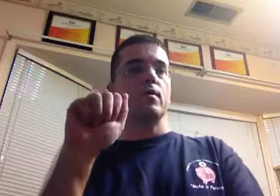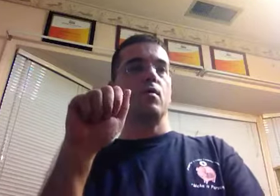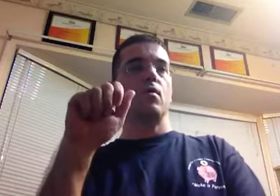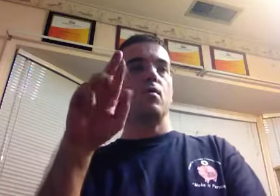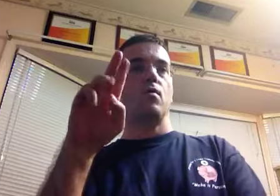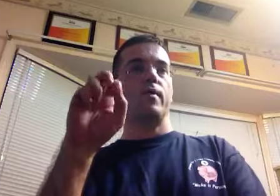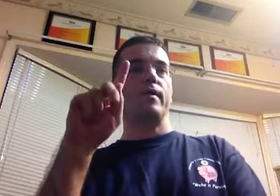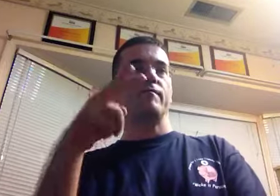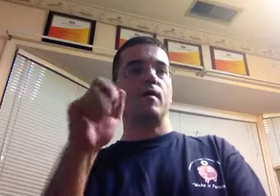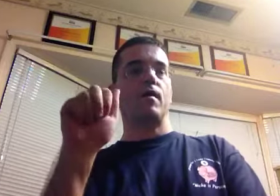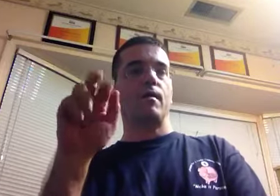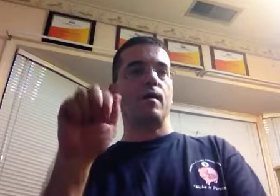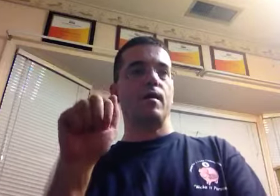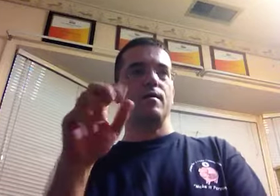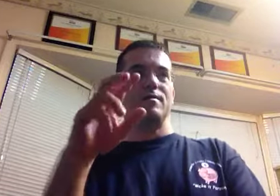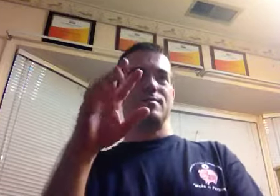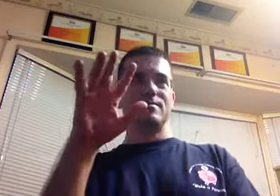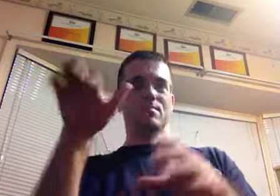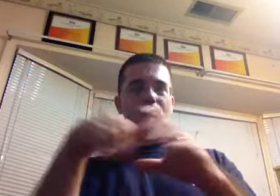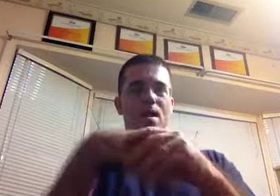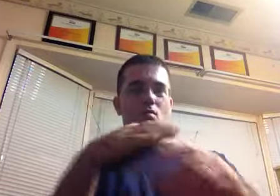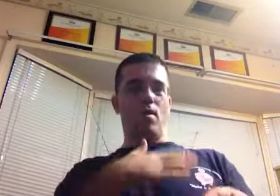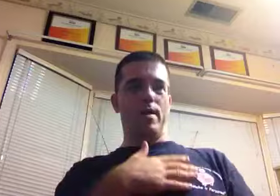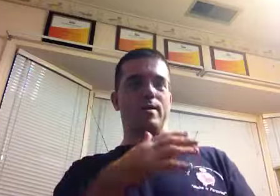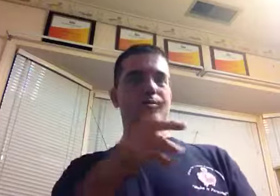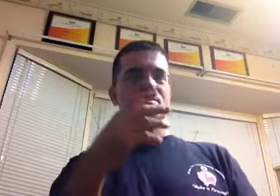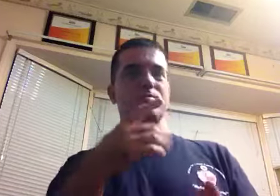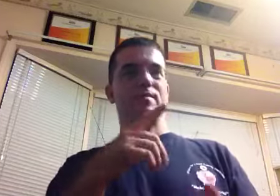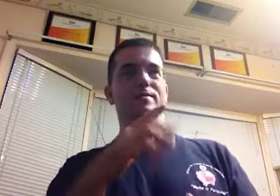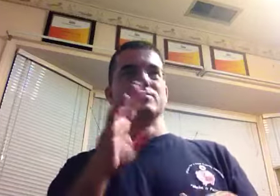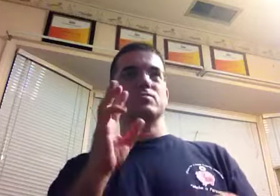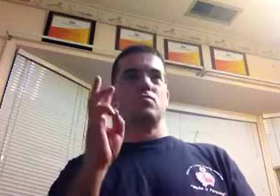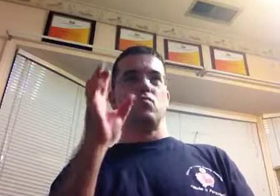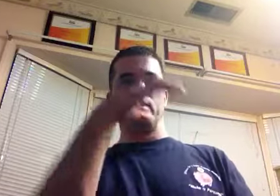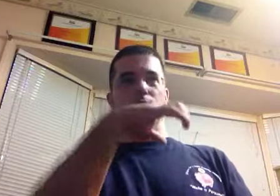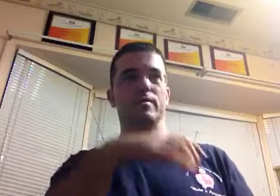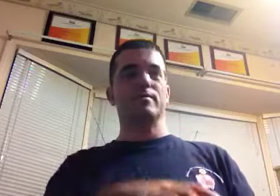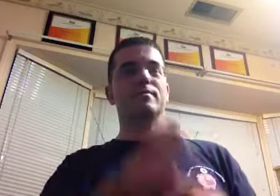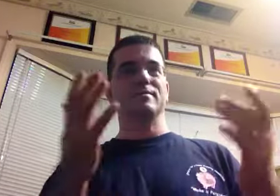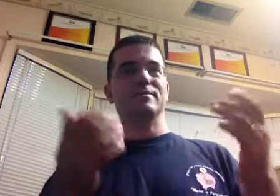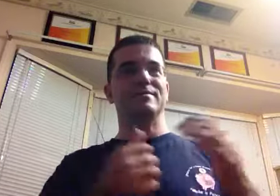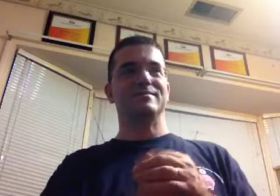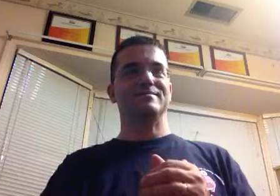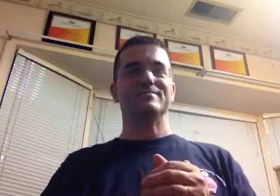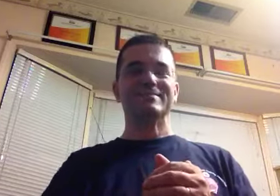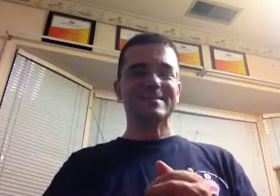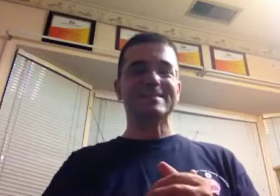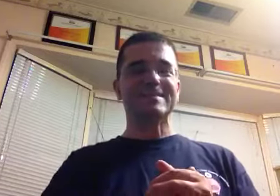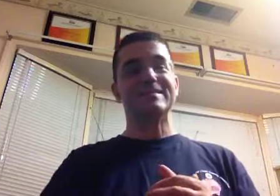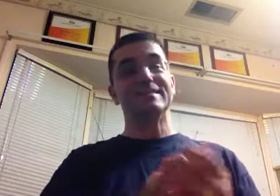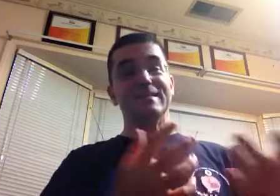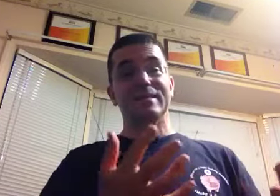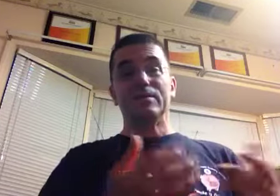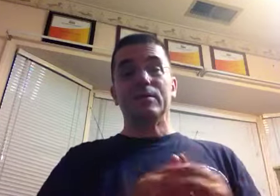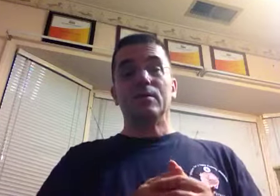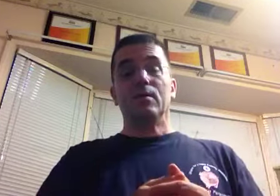Sure. And so that's just plain weird. And so, I think in this